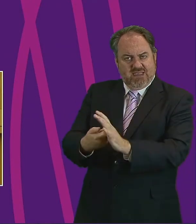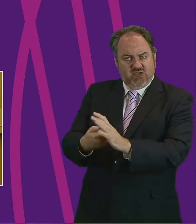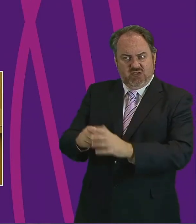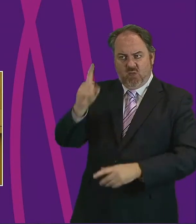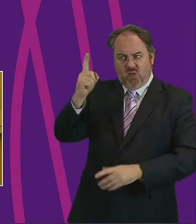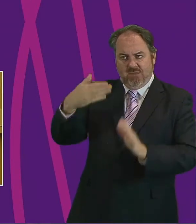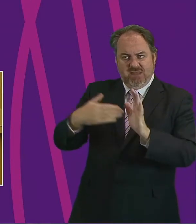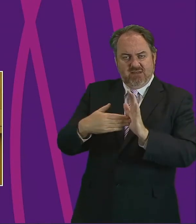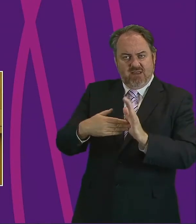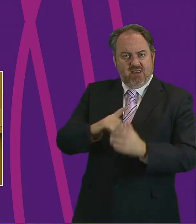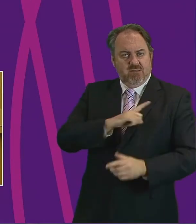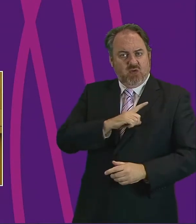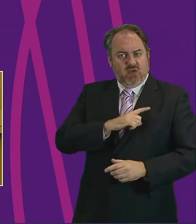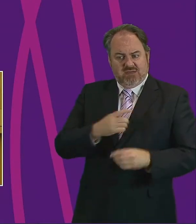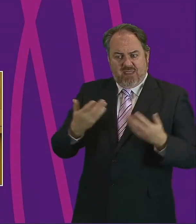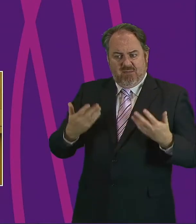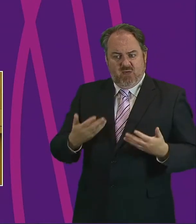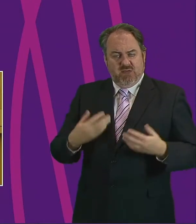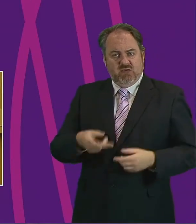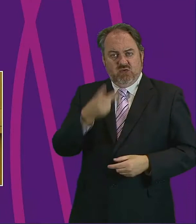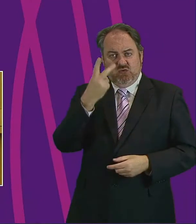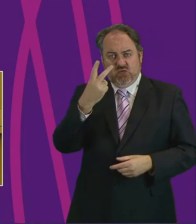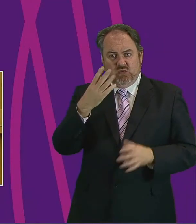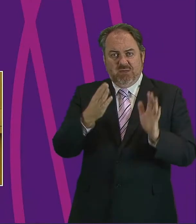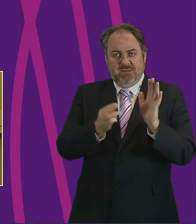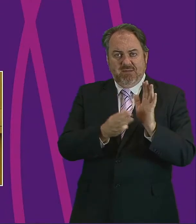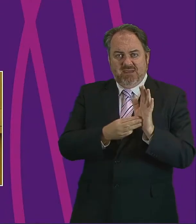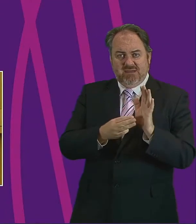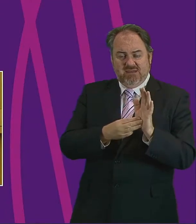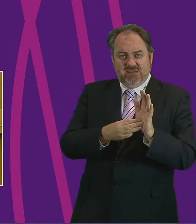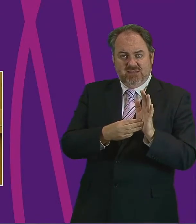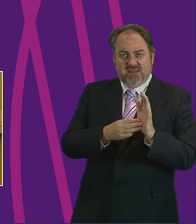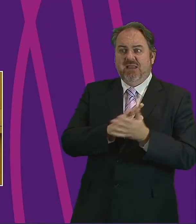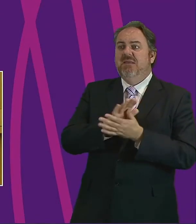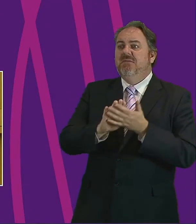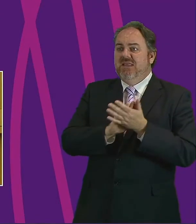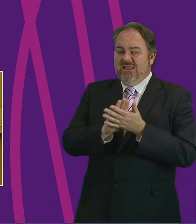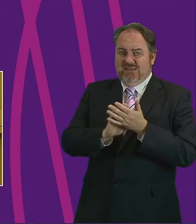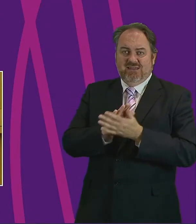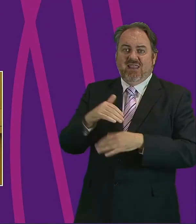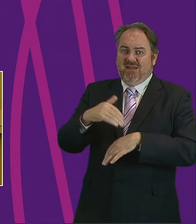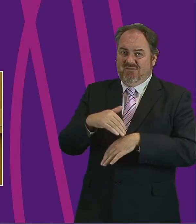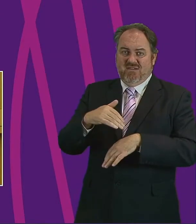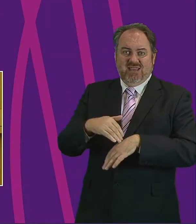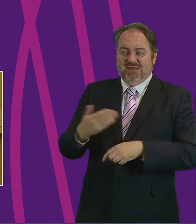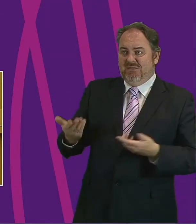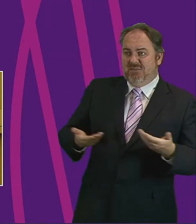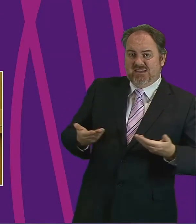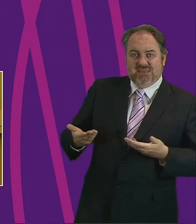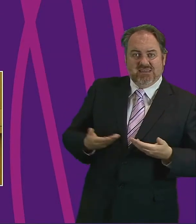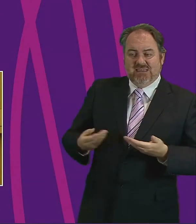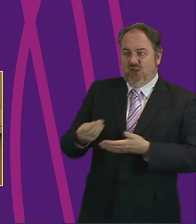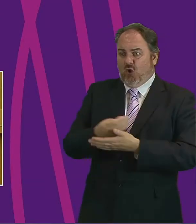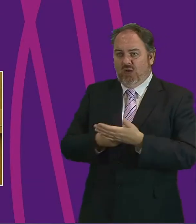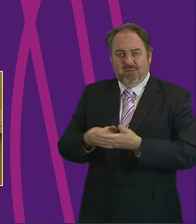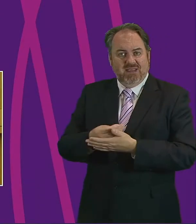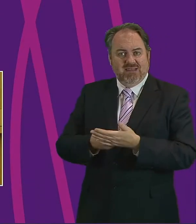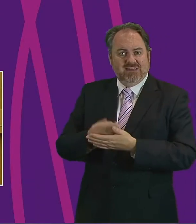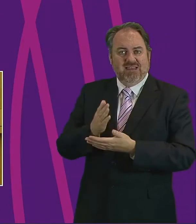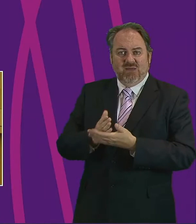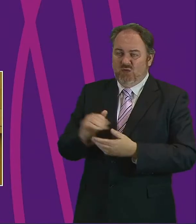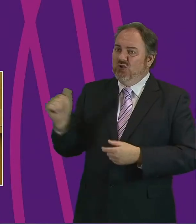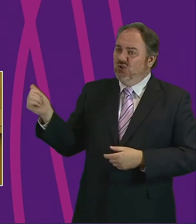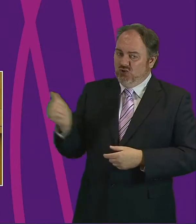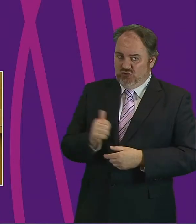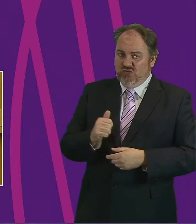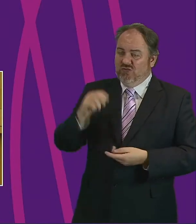level will risk both lives and livelihoods if there isn't a plan to move to 1 metre